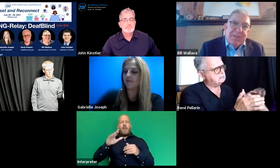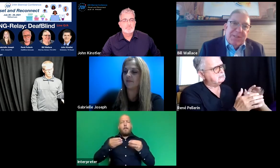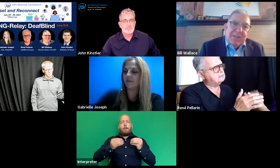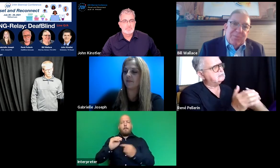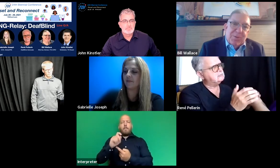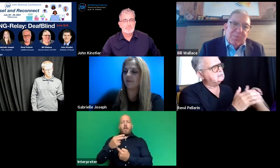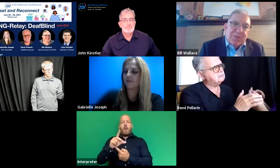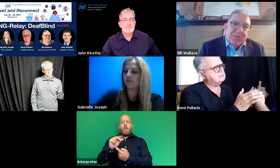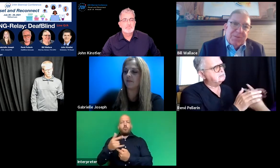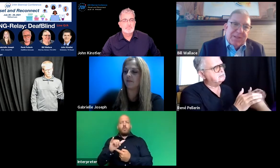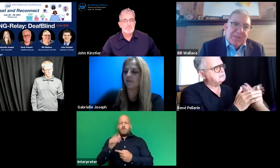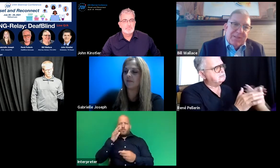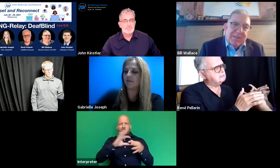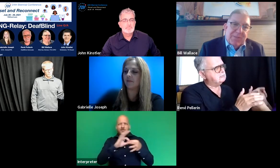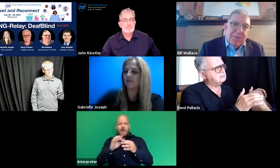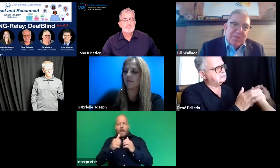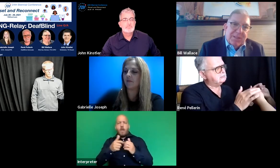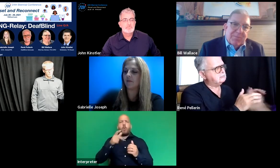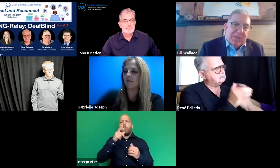one of the important parts of that